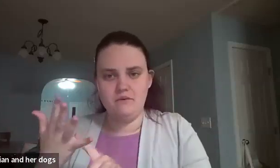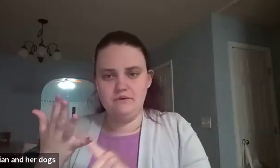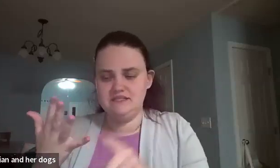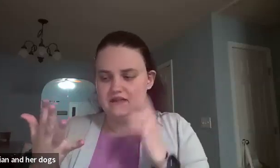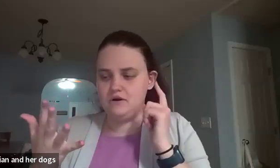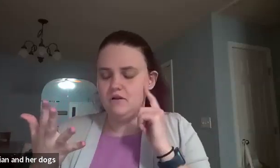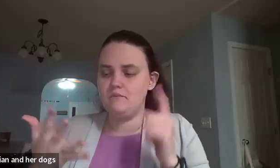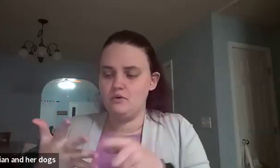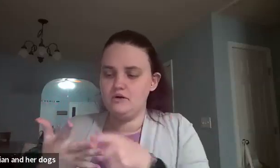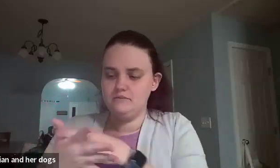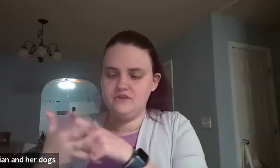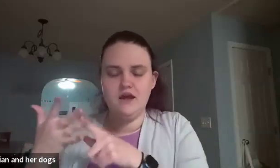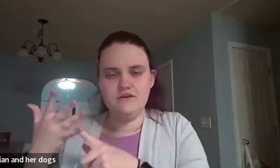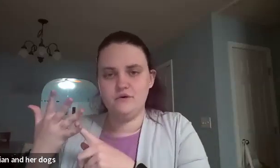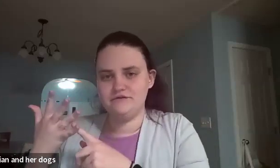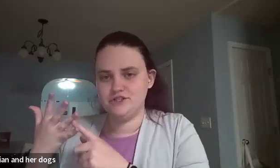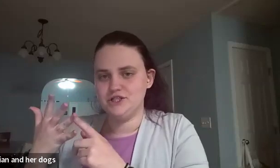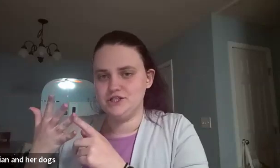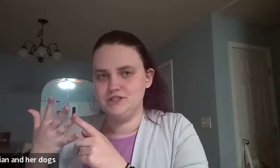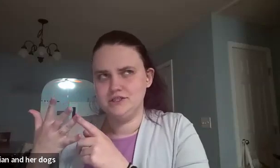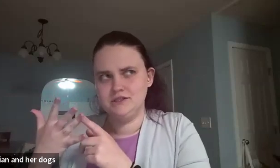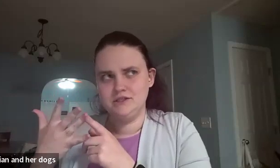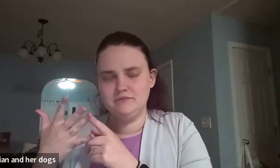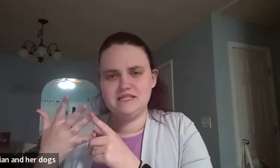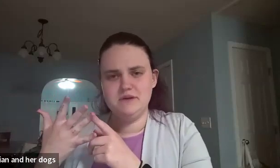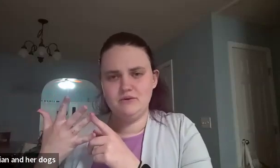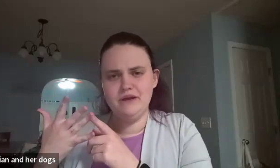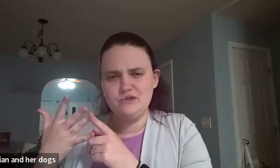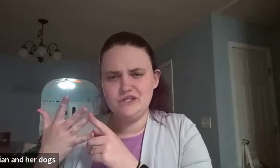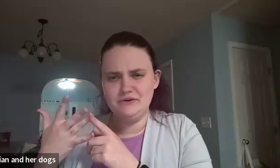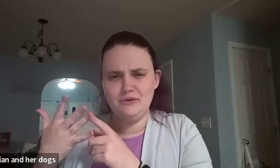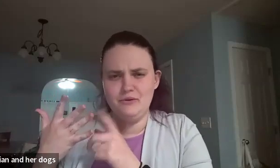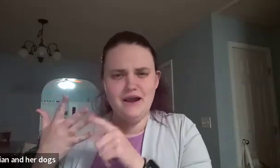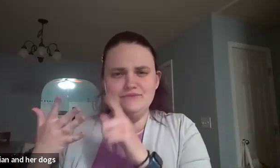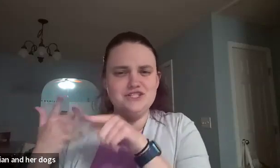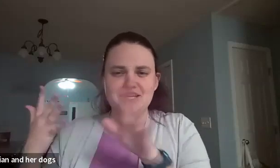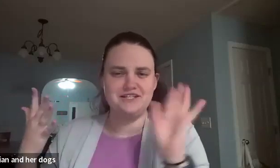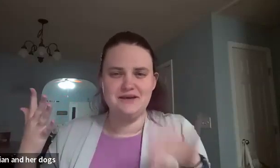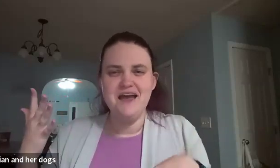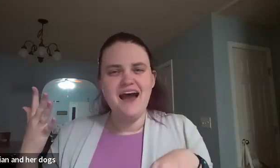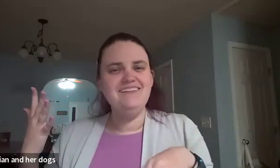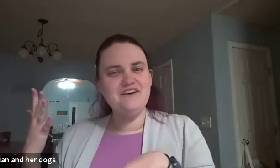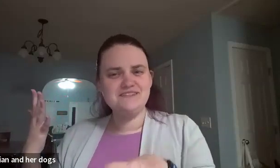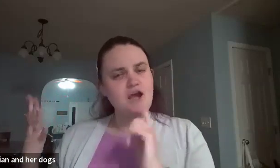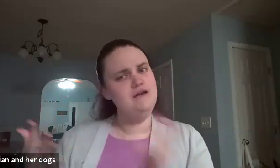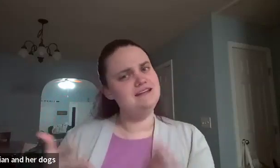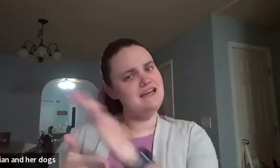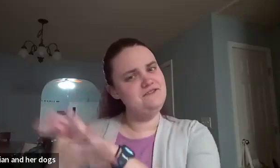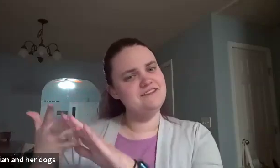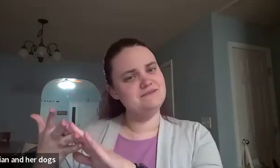one we see that one a lot more. But the other four for sure. Besides penguin, penguin's cute. Oh, I'm just changing up. I love saying, "Oh, yeah, definitely this." I'm